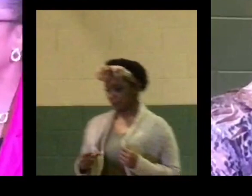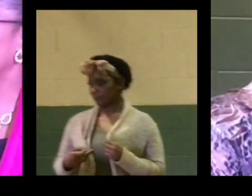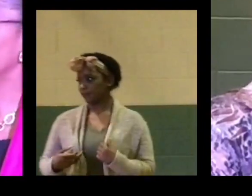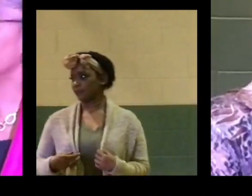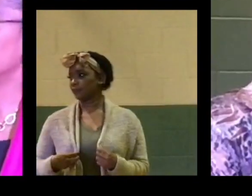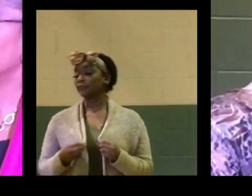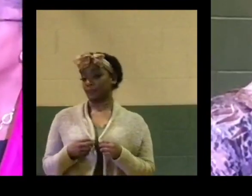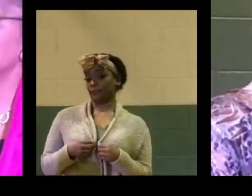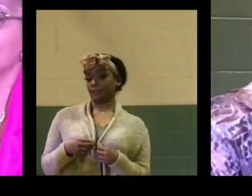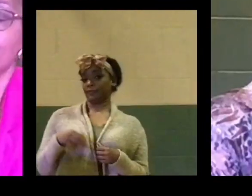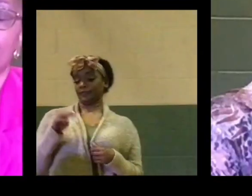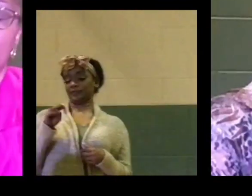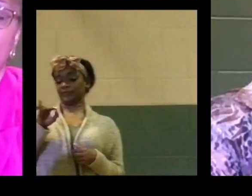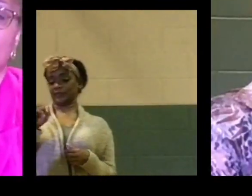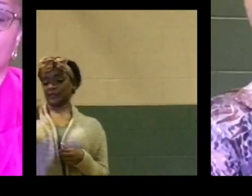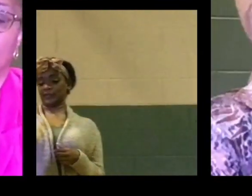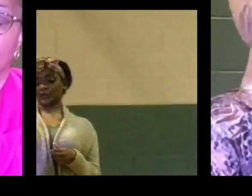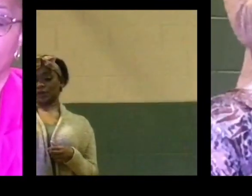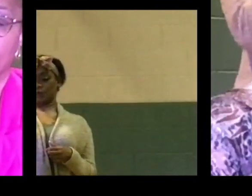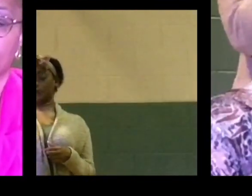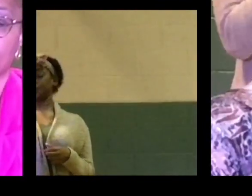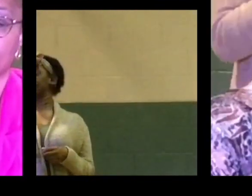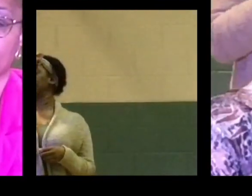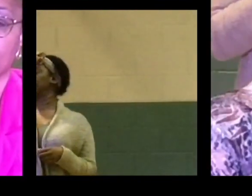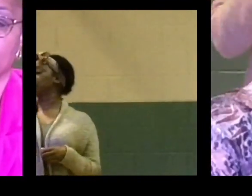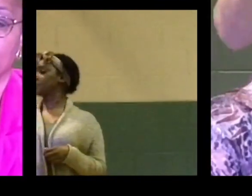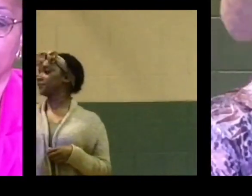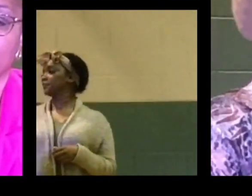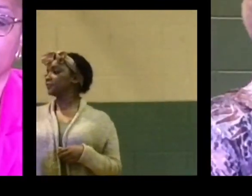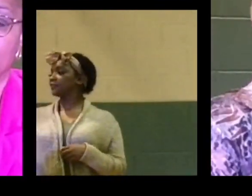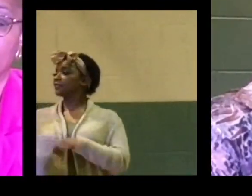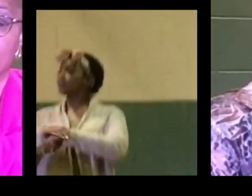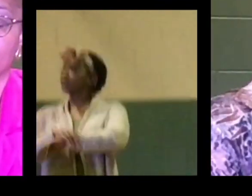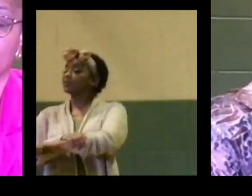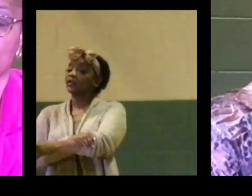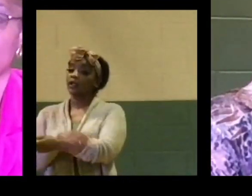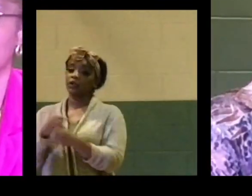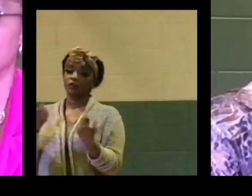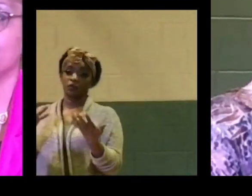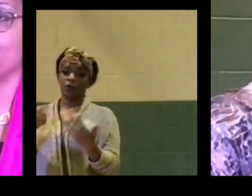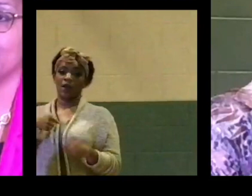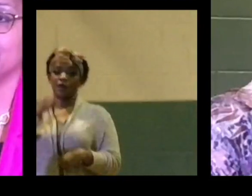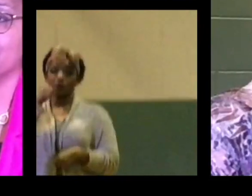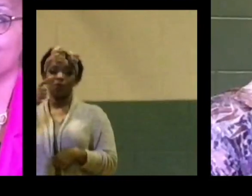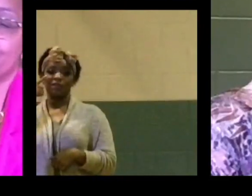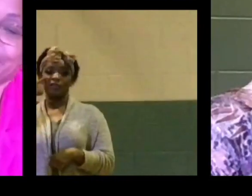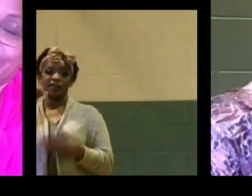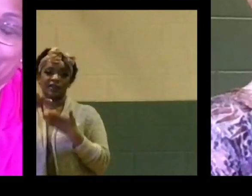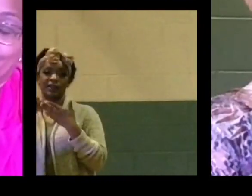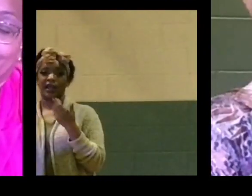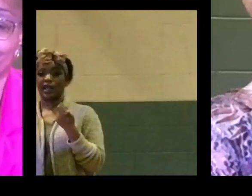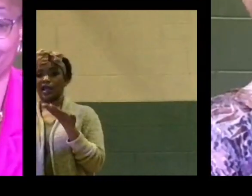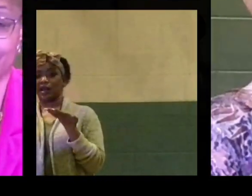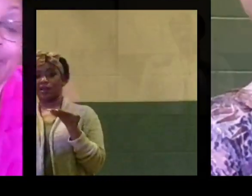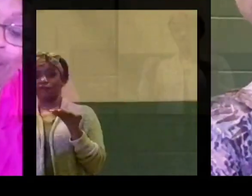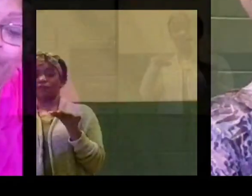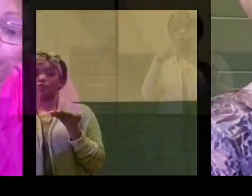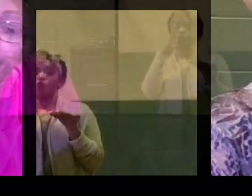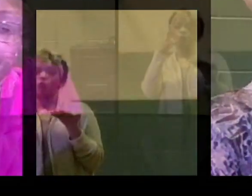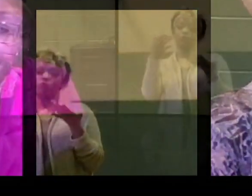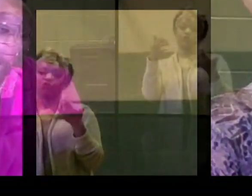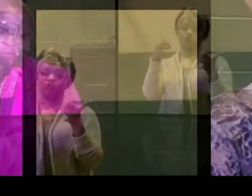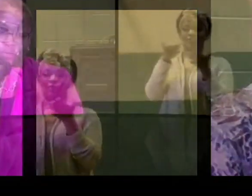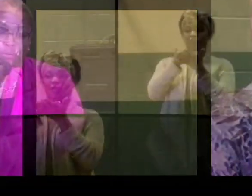And I think it's me right, yeah. So I don't think any of us will pretend that racism doesn't happen. It